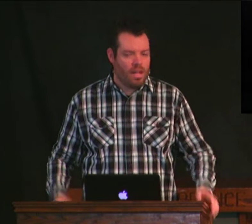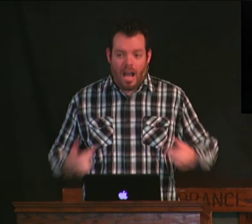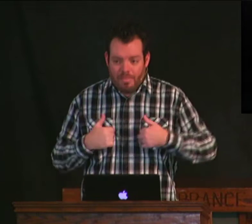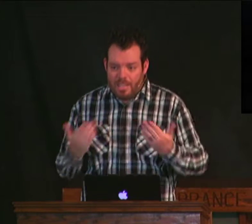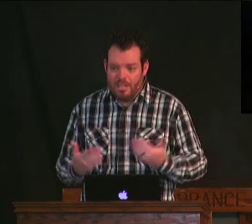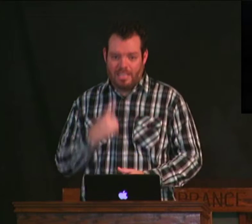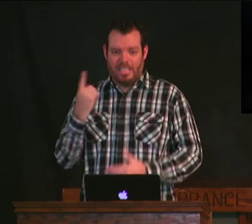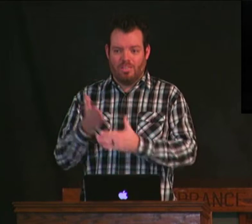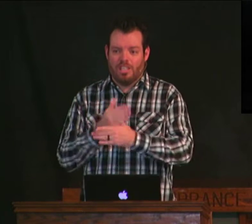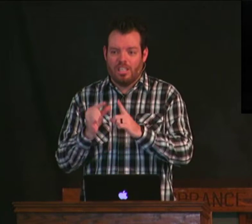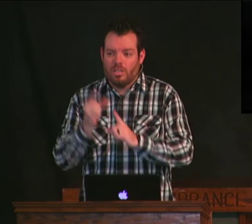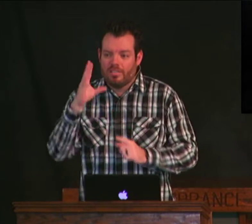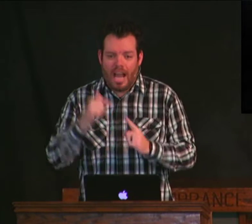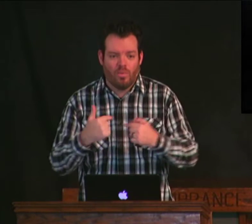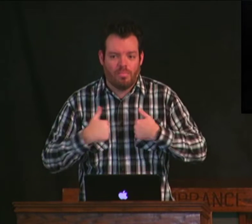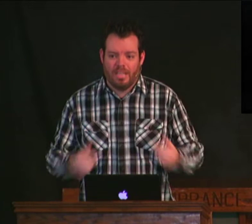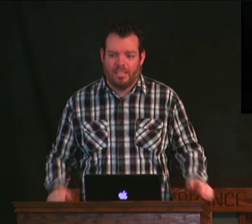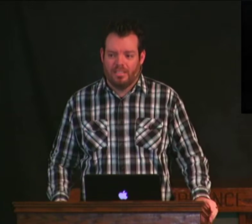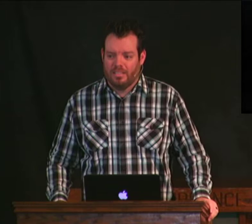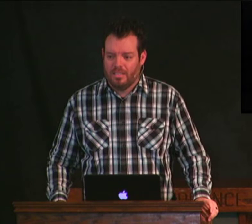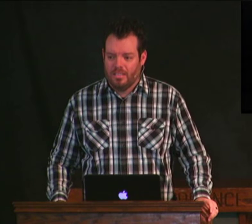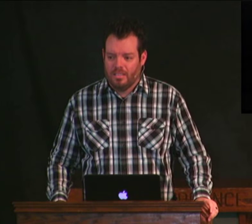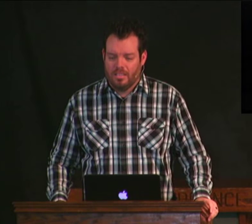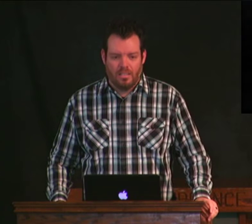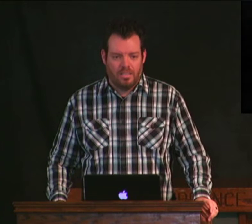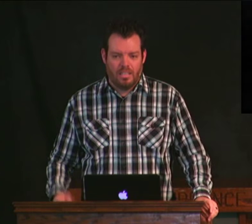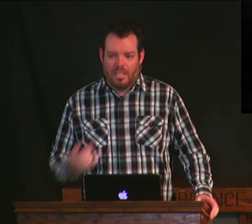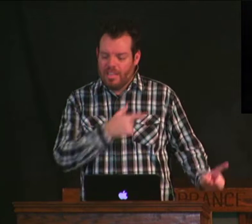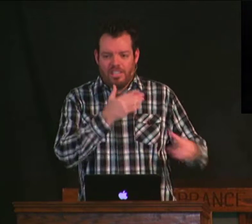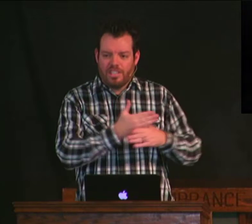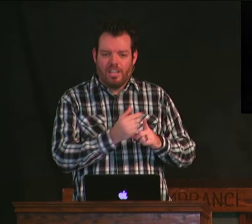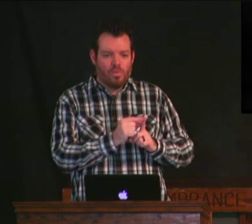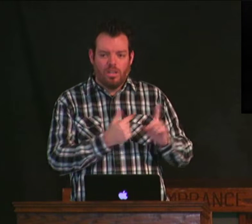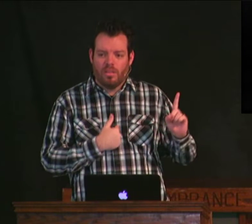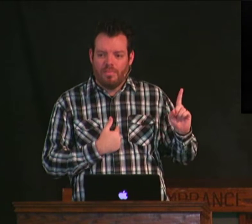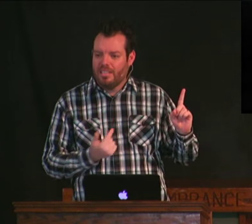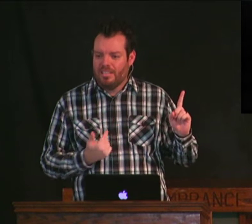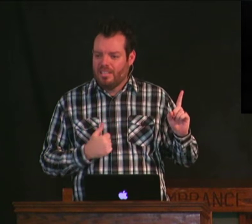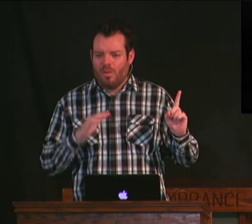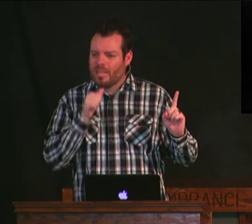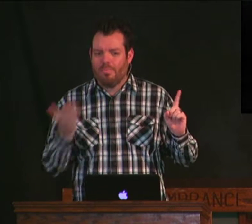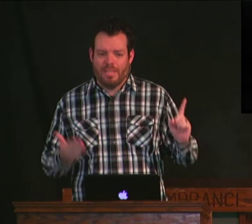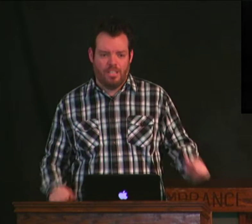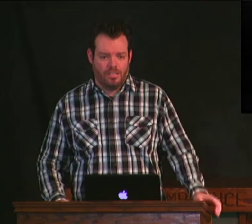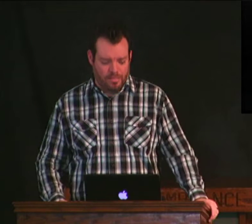I'm here because someone shared the word of God with me. If they didn't share the word with me, I would not be here.